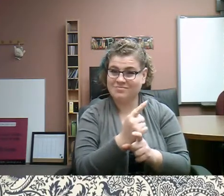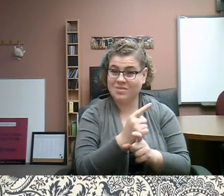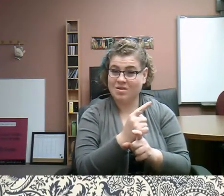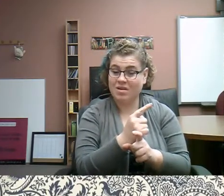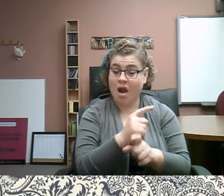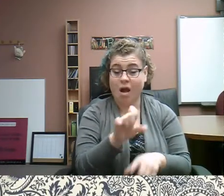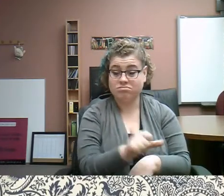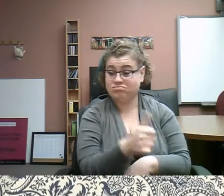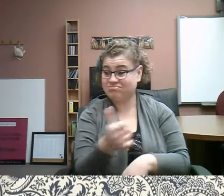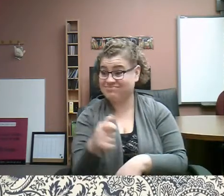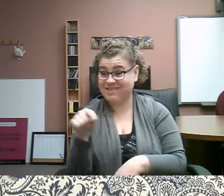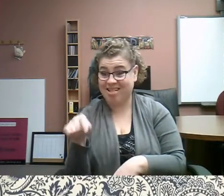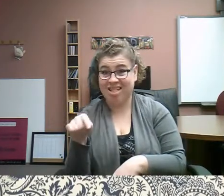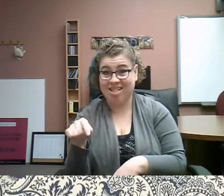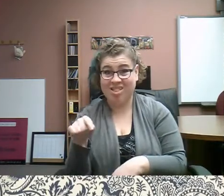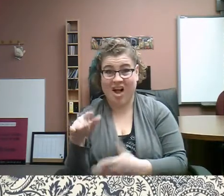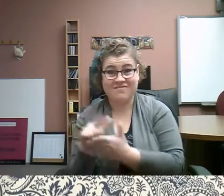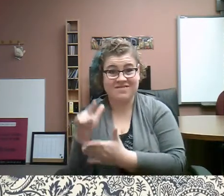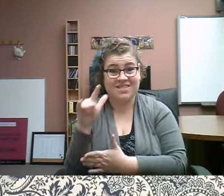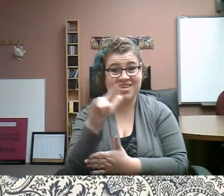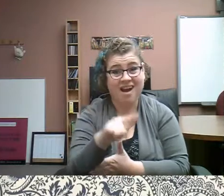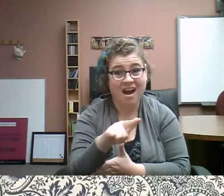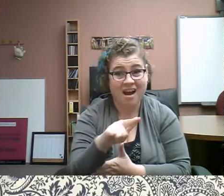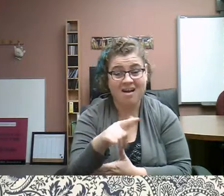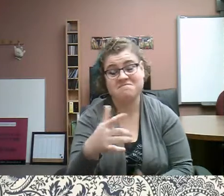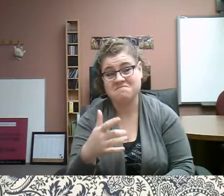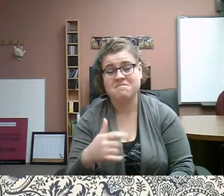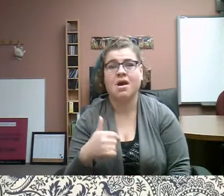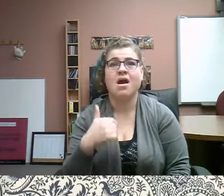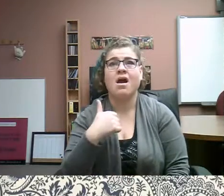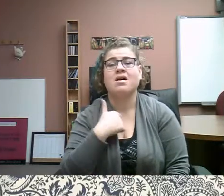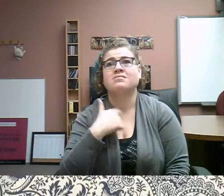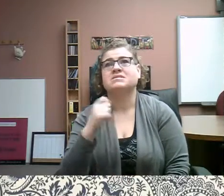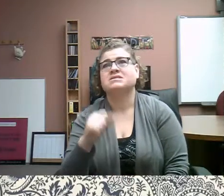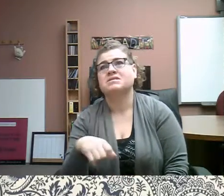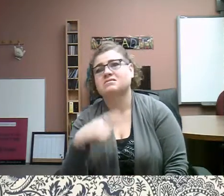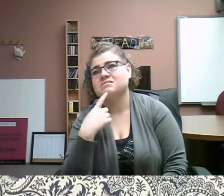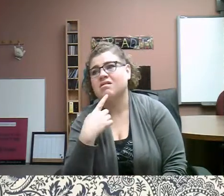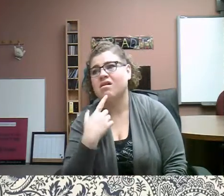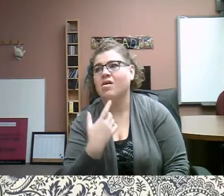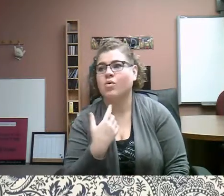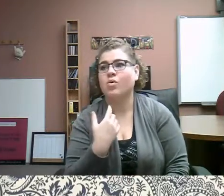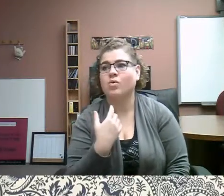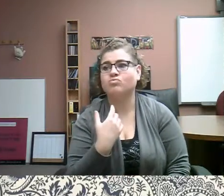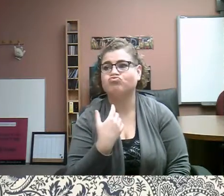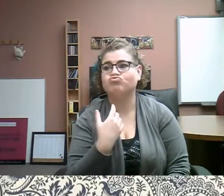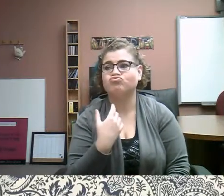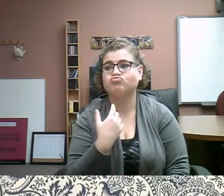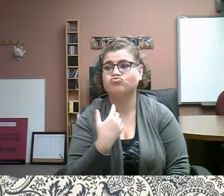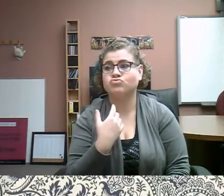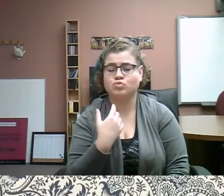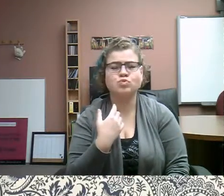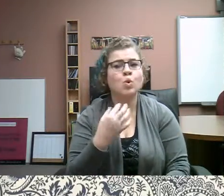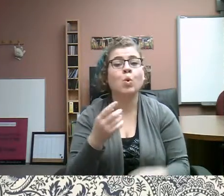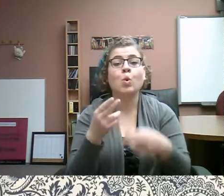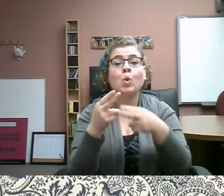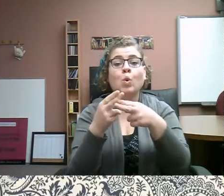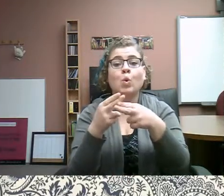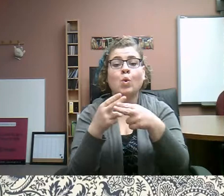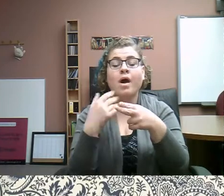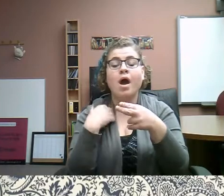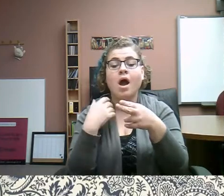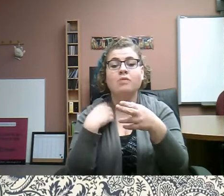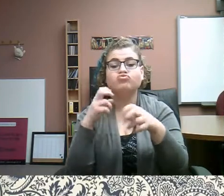that's not really right. You wouldn't really say that. The word fly, like on the other hand, I could say,